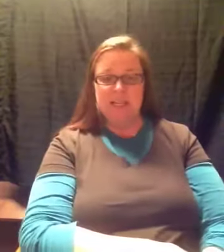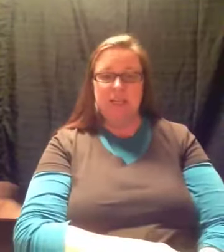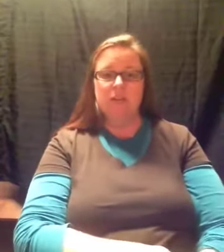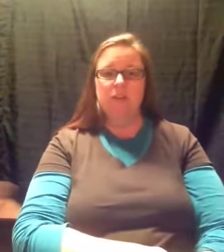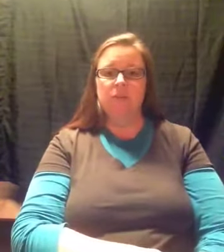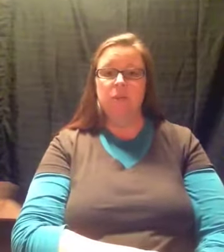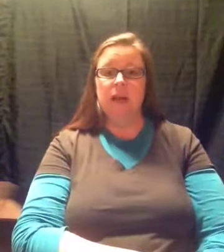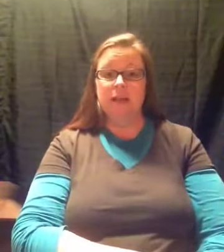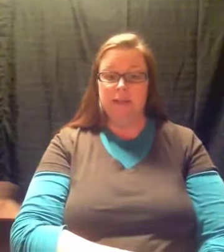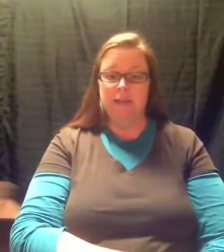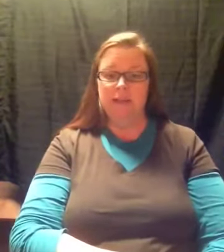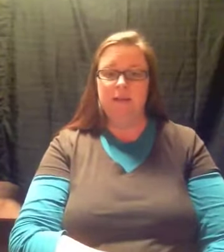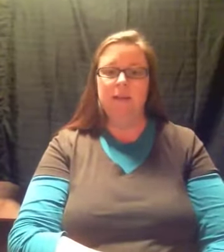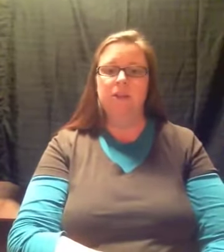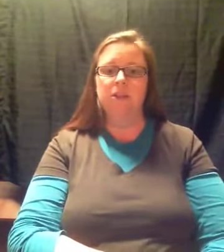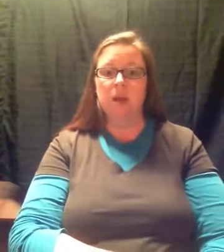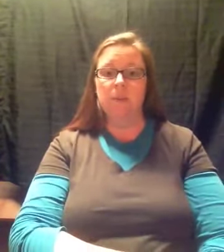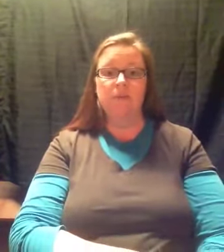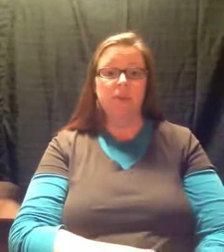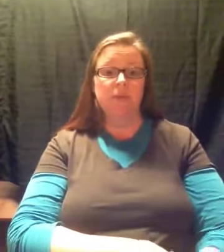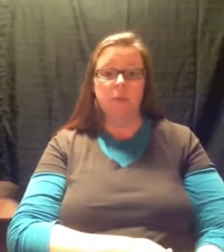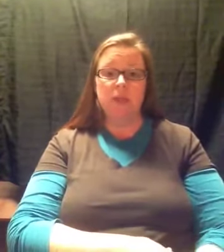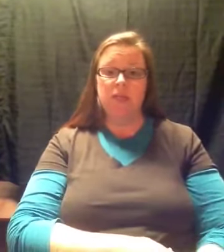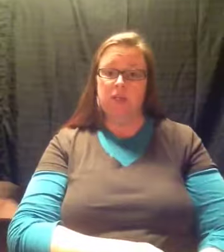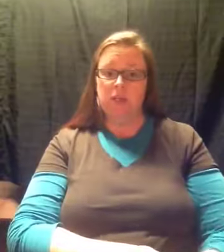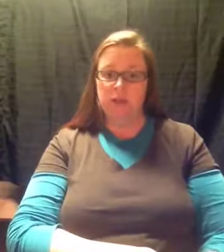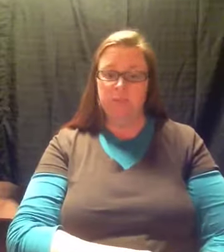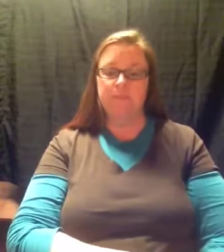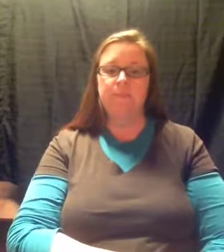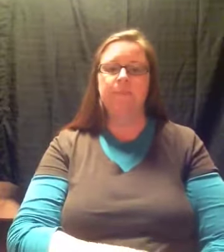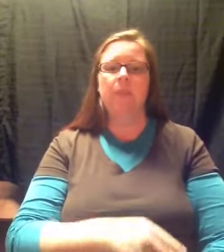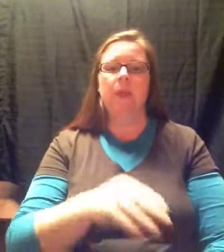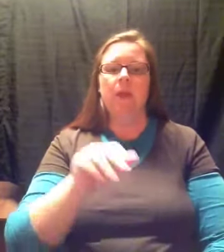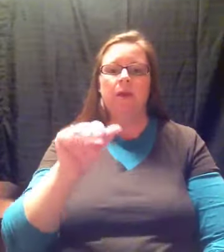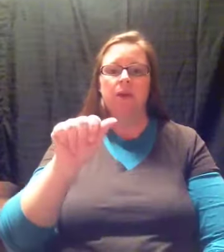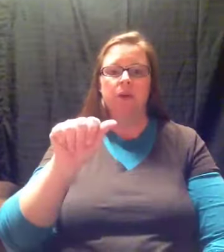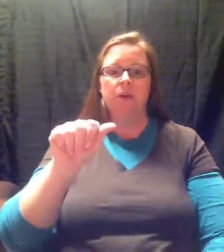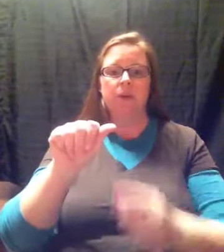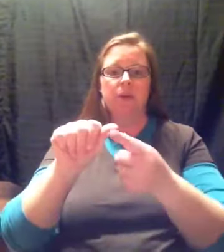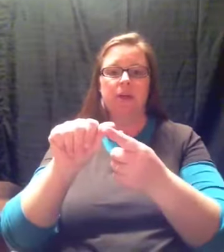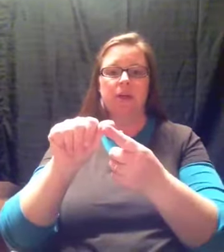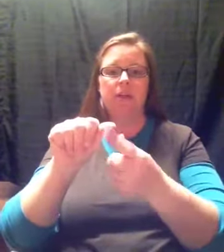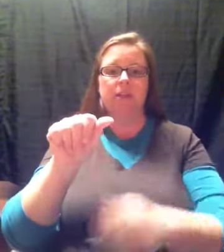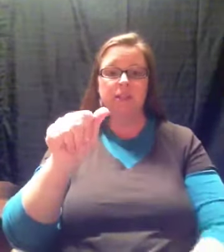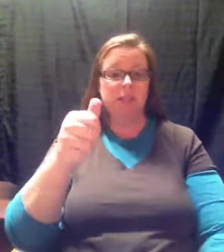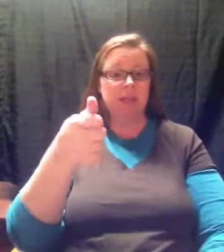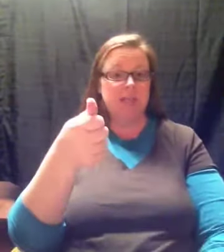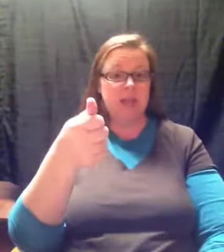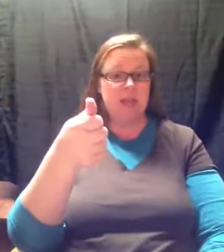16 through 19, there's a couple of different ways that you can do. You can do, this is like 10,